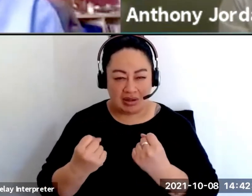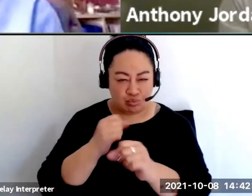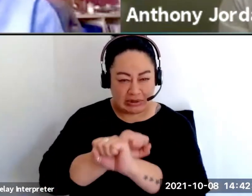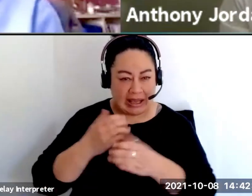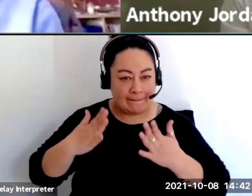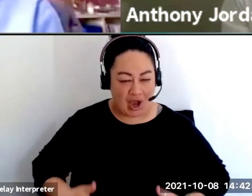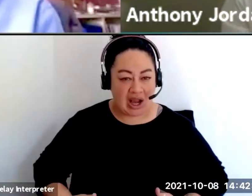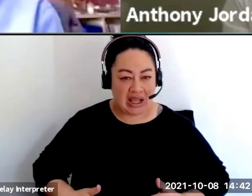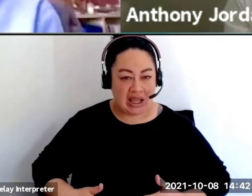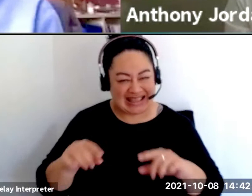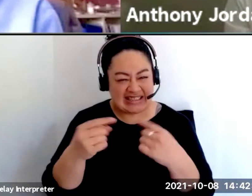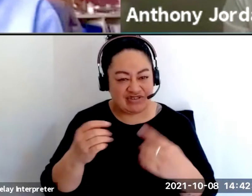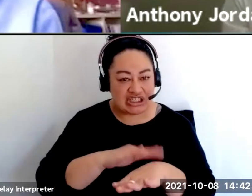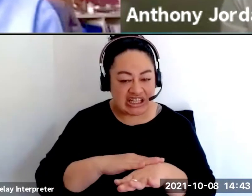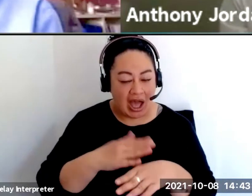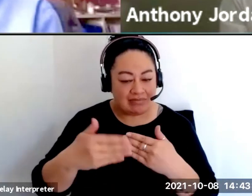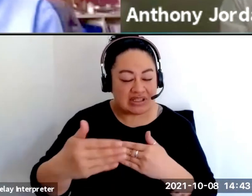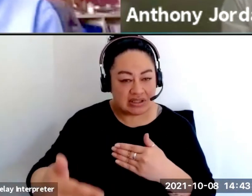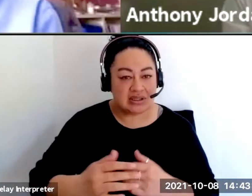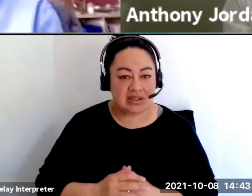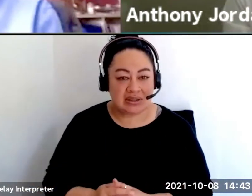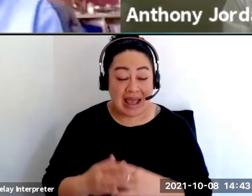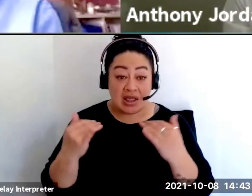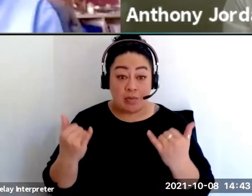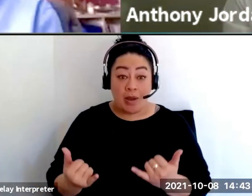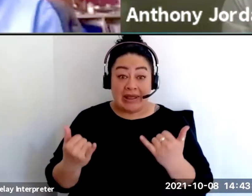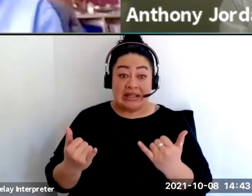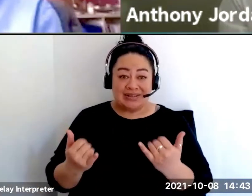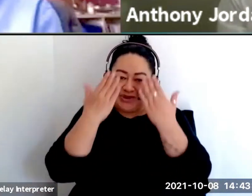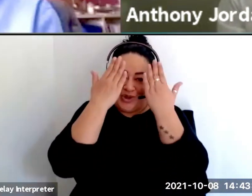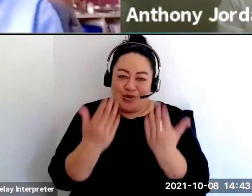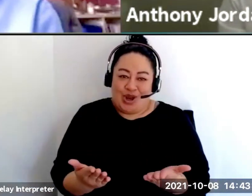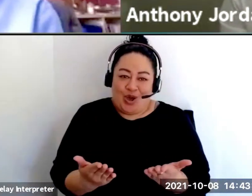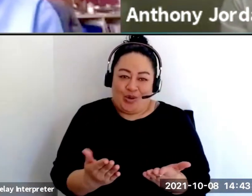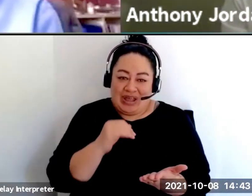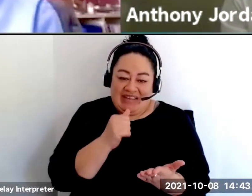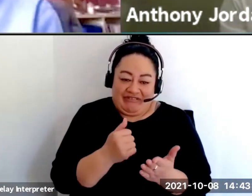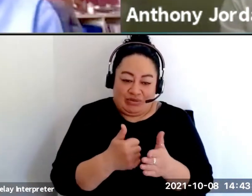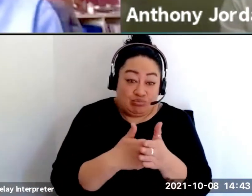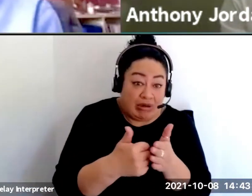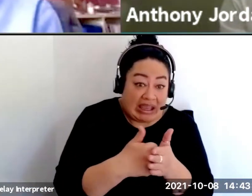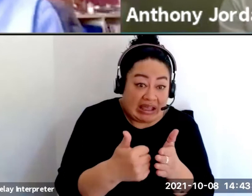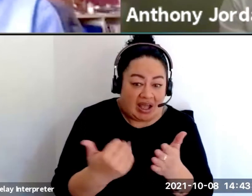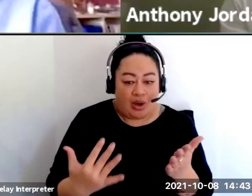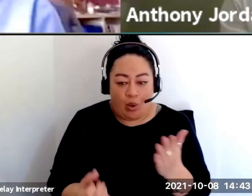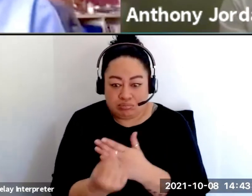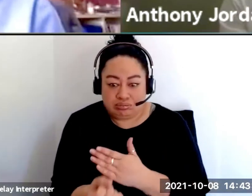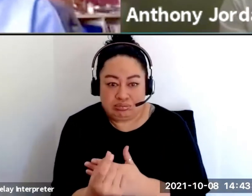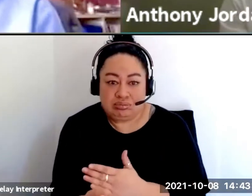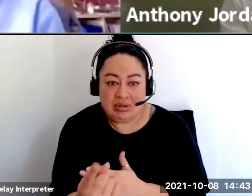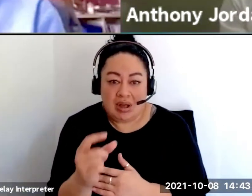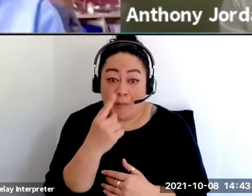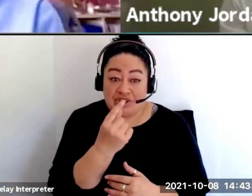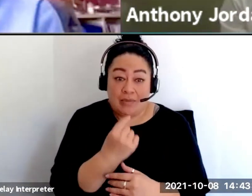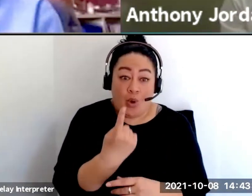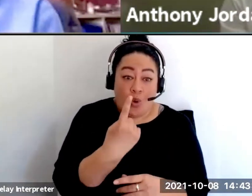certain times. And so at the moment, what we don't know is how often that will be. It might be once every year. It might be longer, it